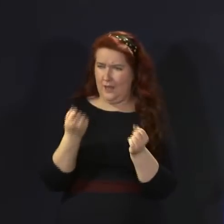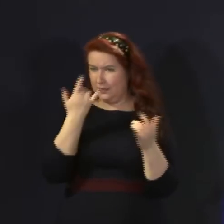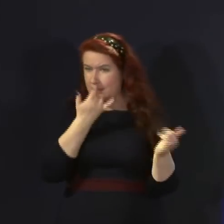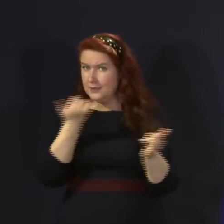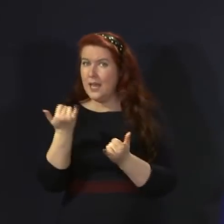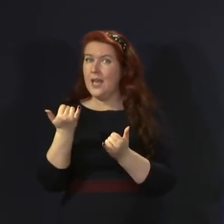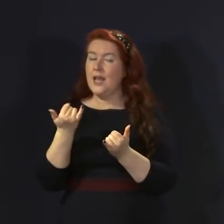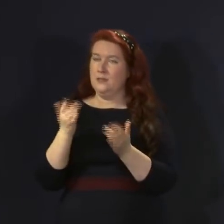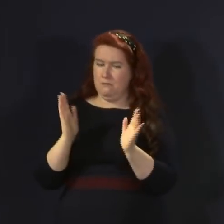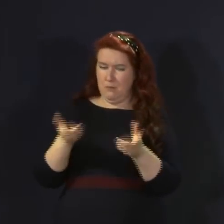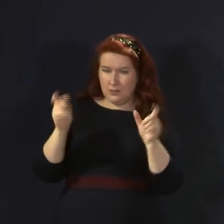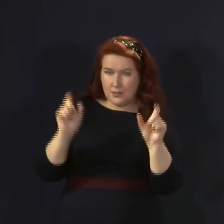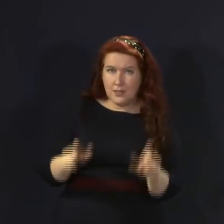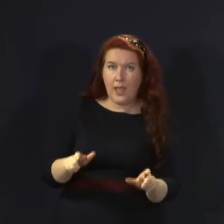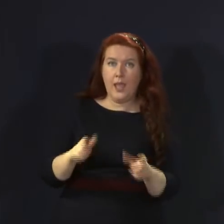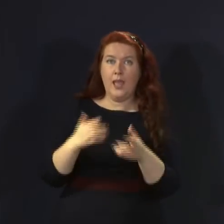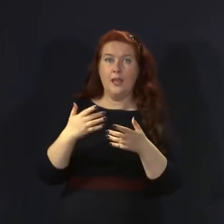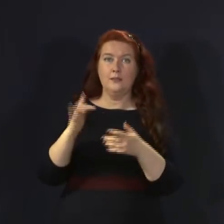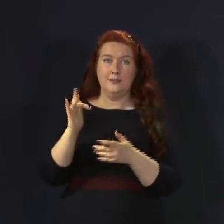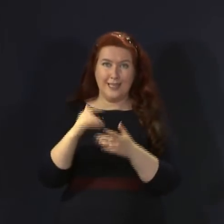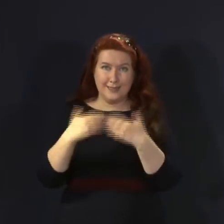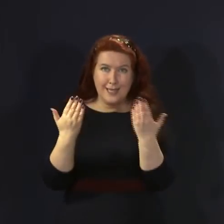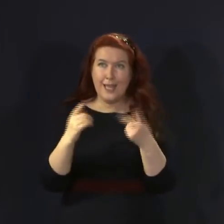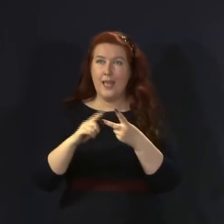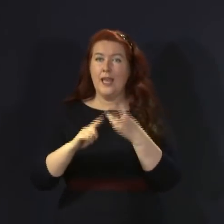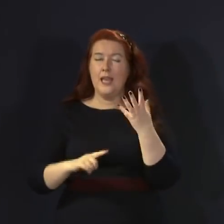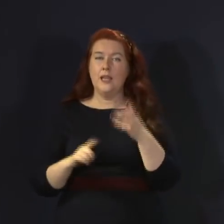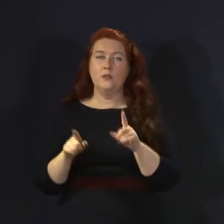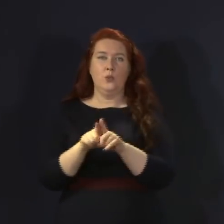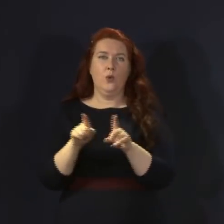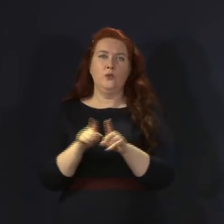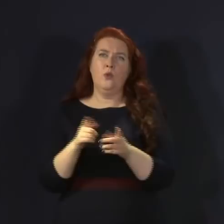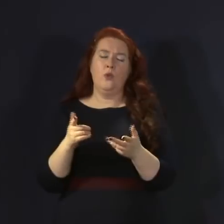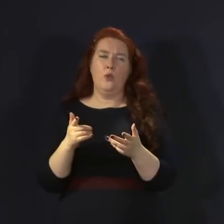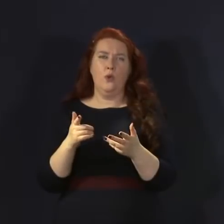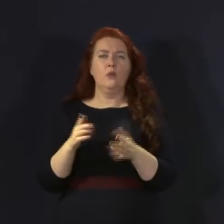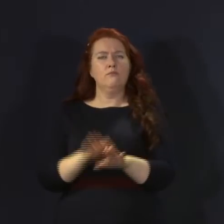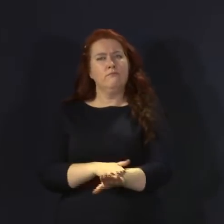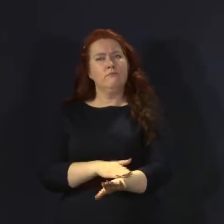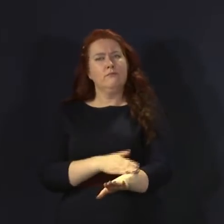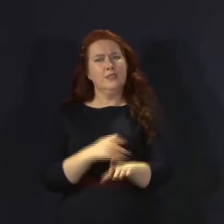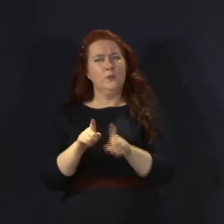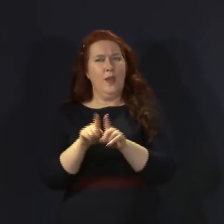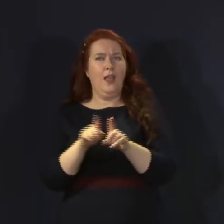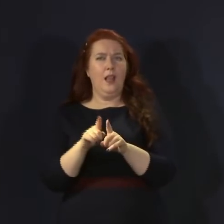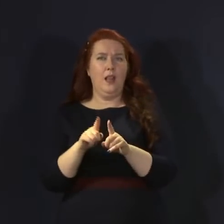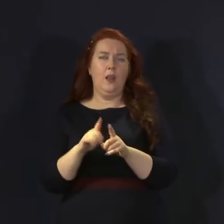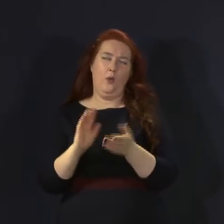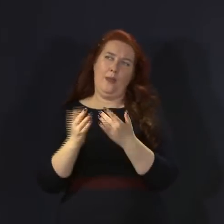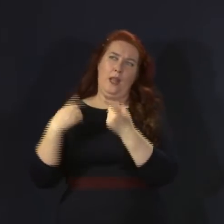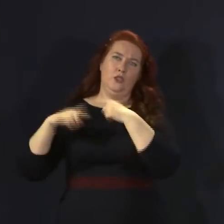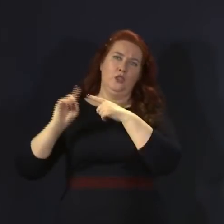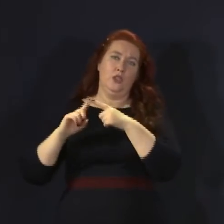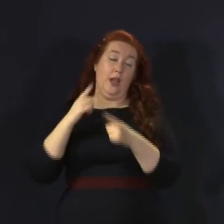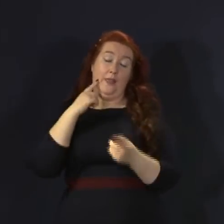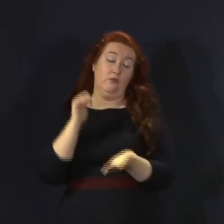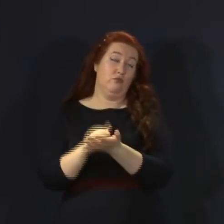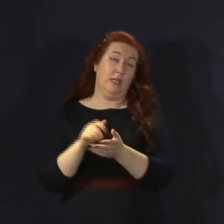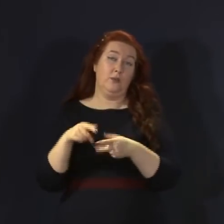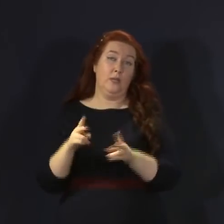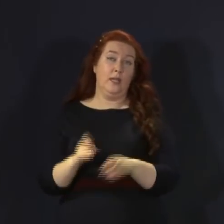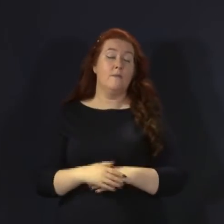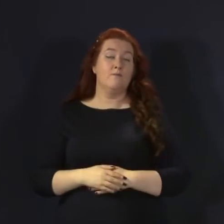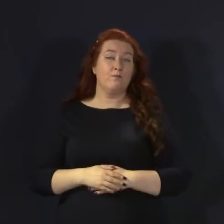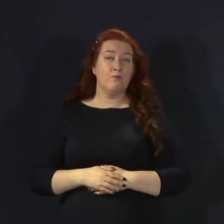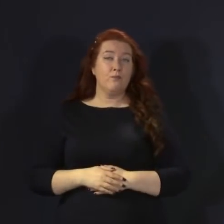the mitigations and in terms of the speed at which we are opening up international travel. And I think that is right. I still think it is the